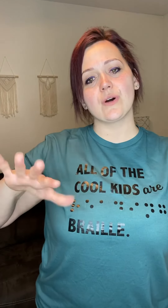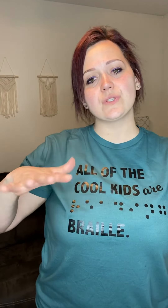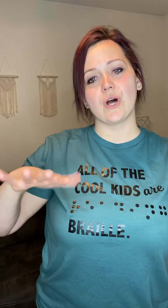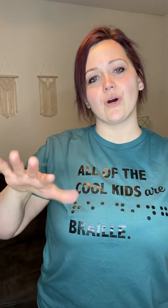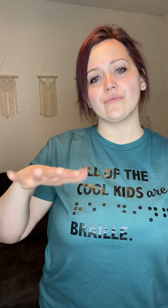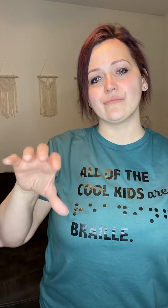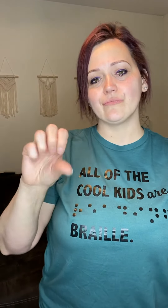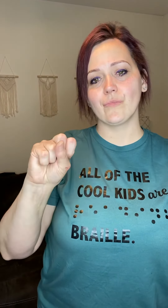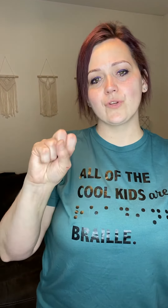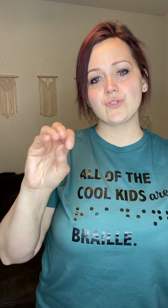So.